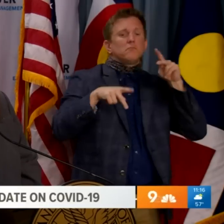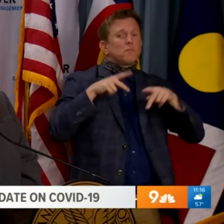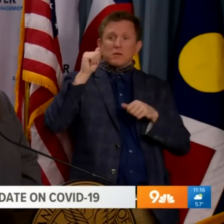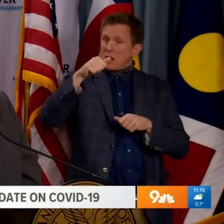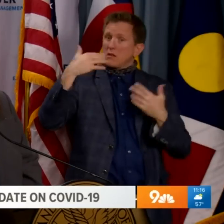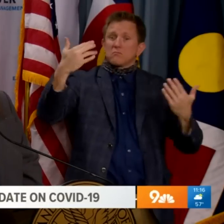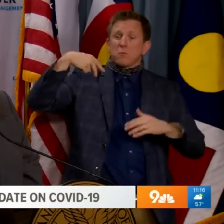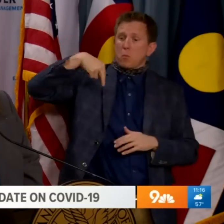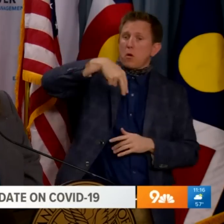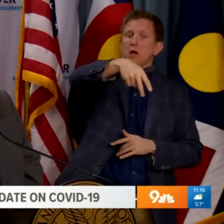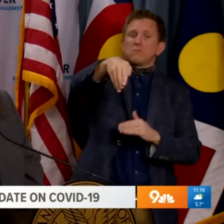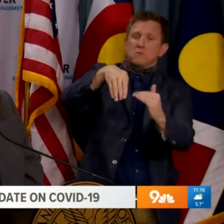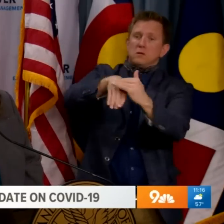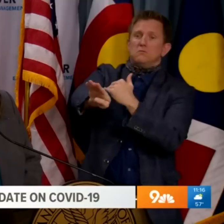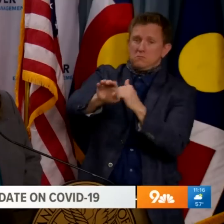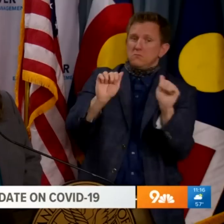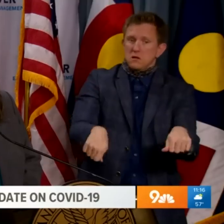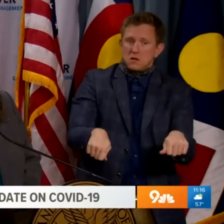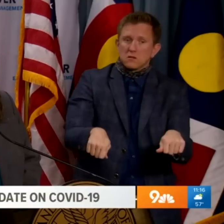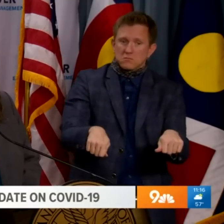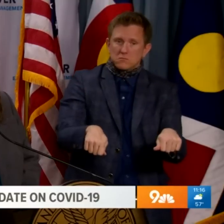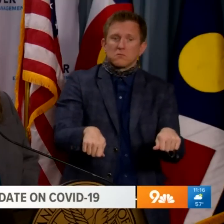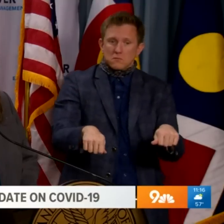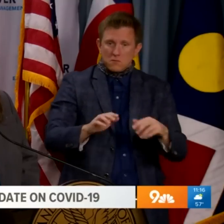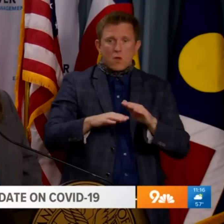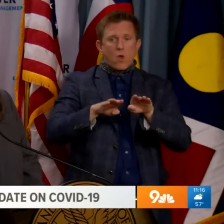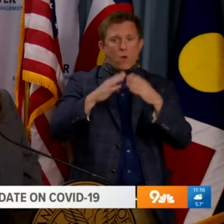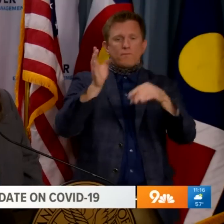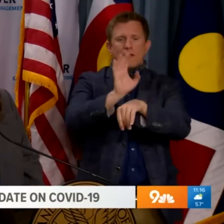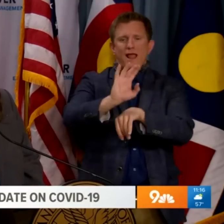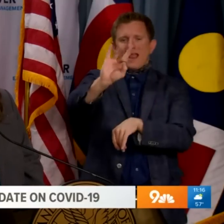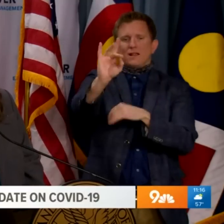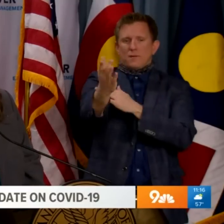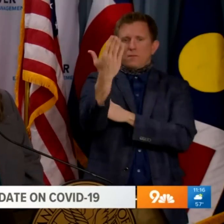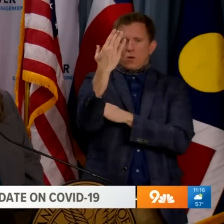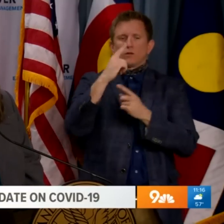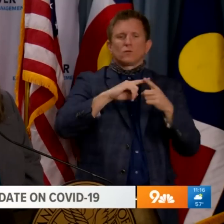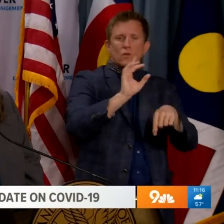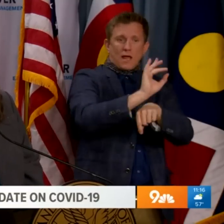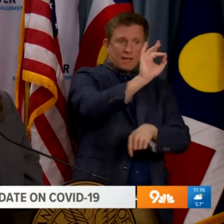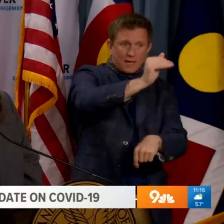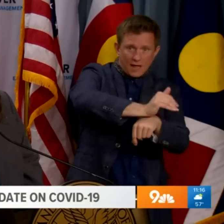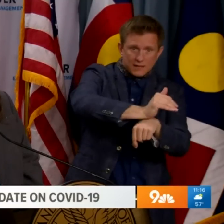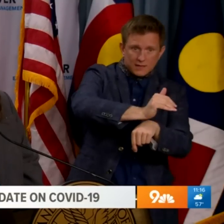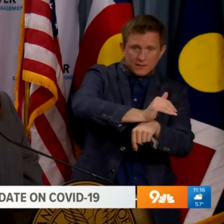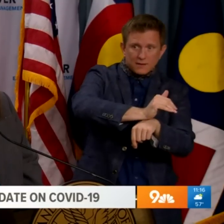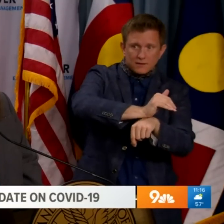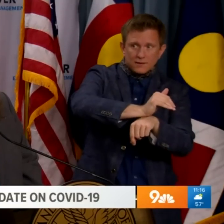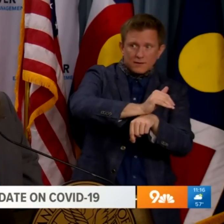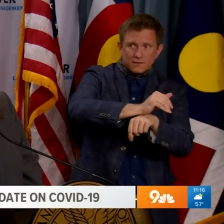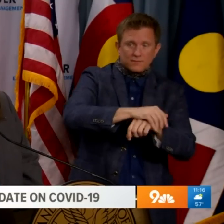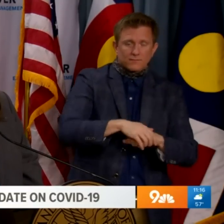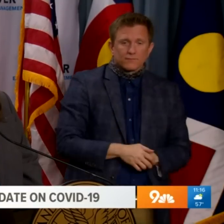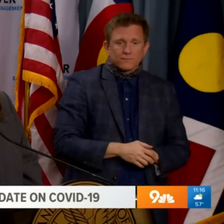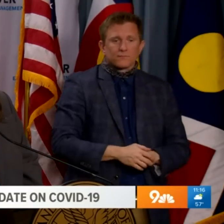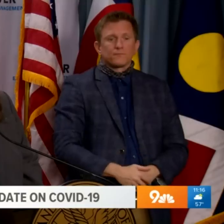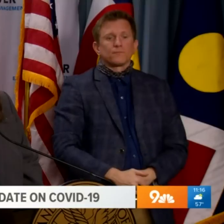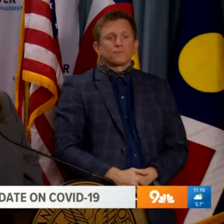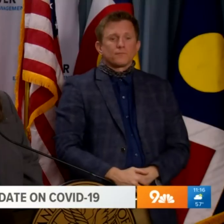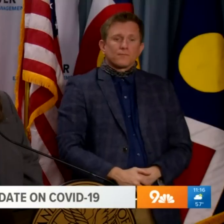our first guests begin arriving this afternoon, they'll be bused from other shelter locations, and walk-up access will also be